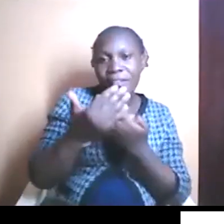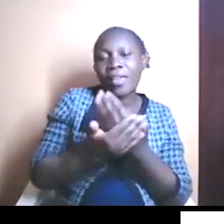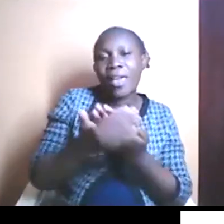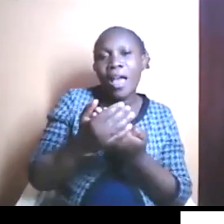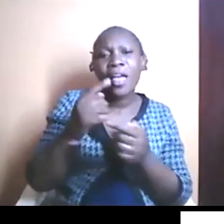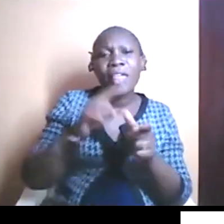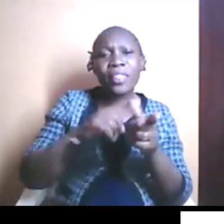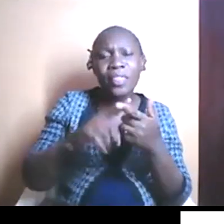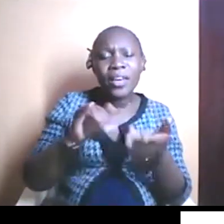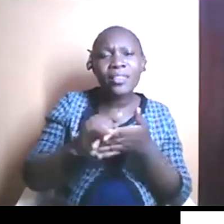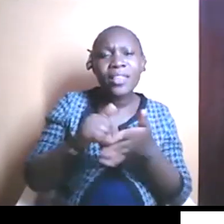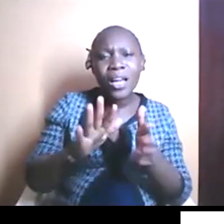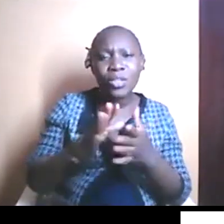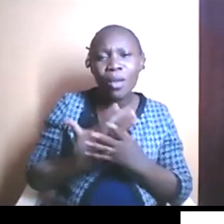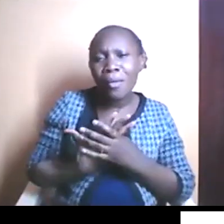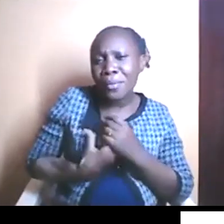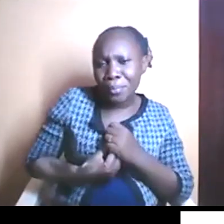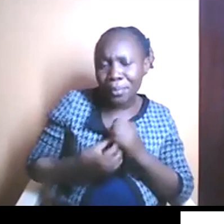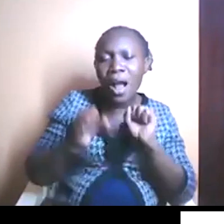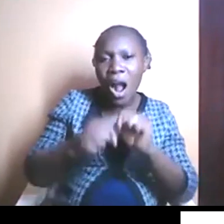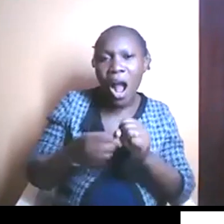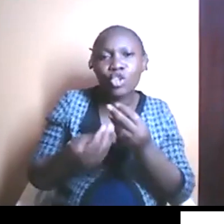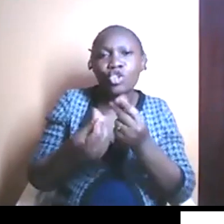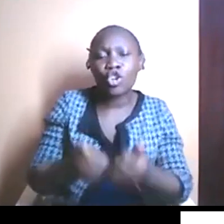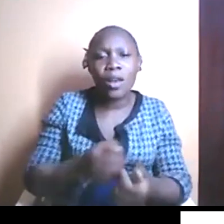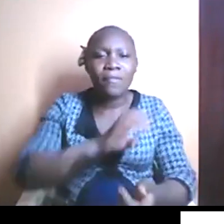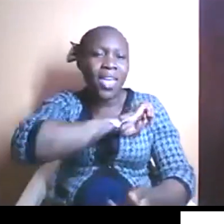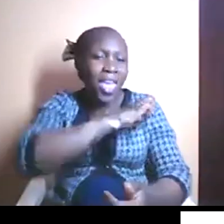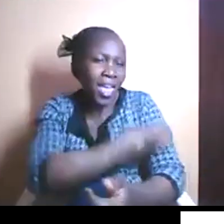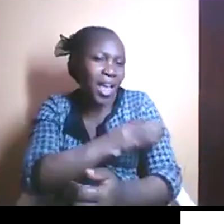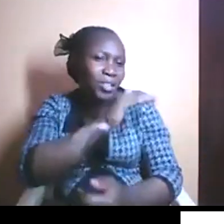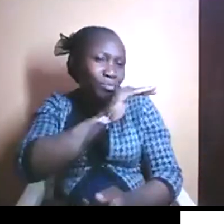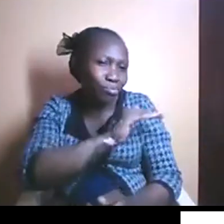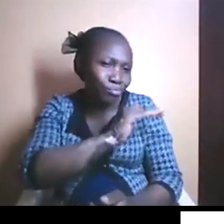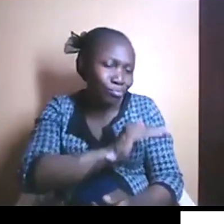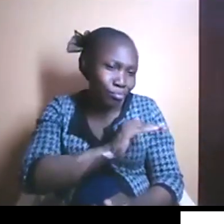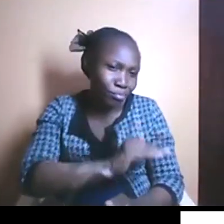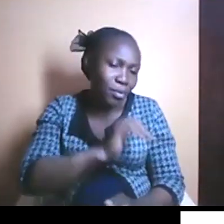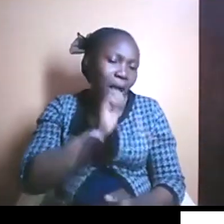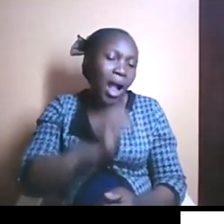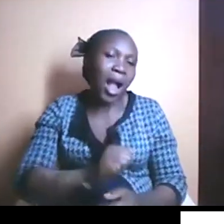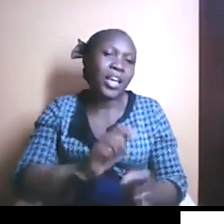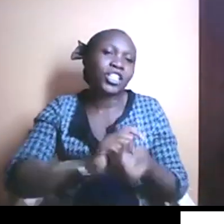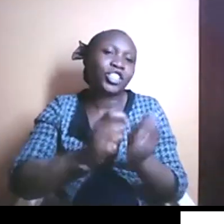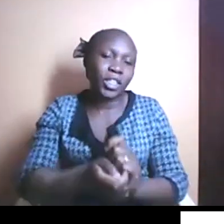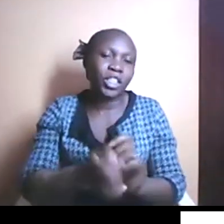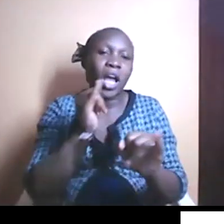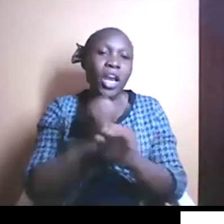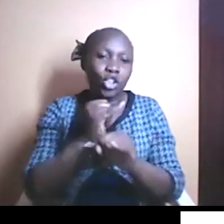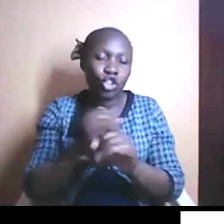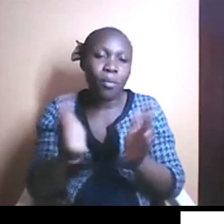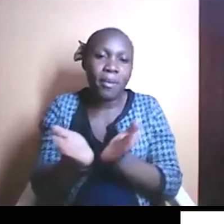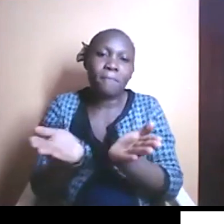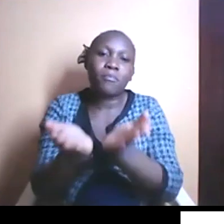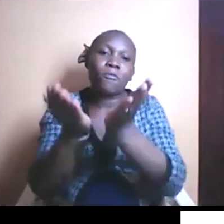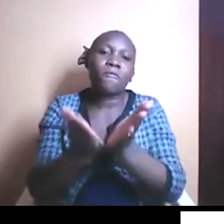can actually resolve it. In that way, you'll be able to see your next step of your career growth. All right,